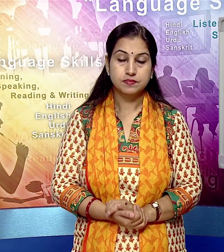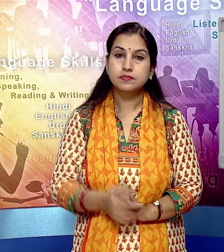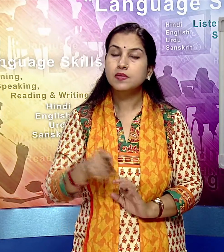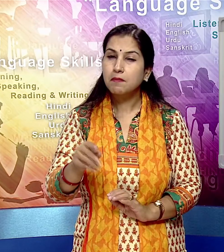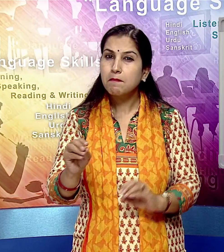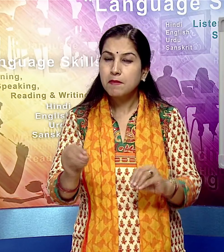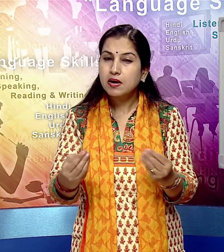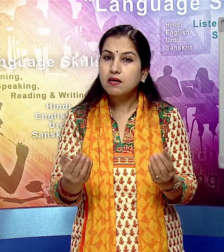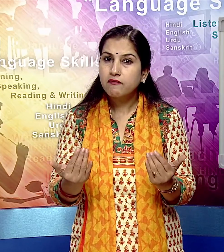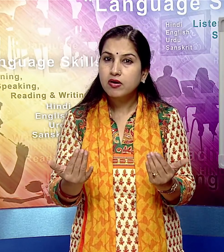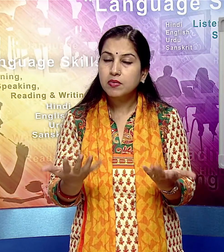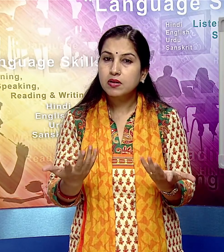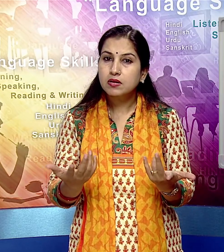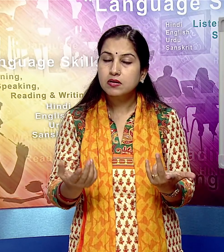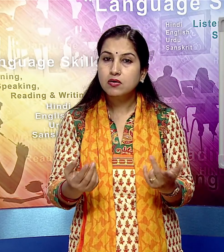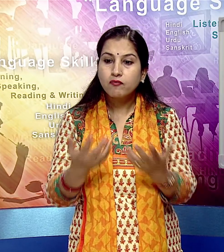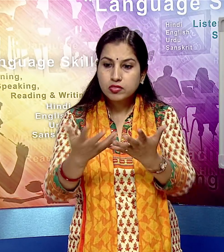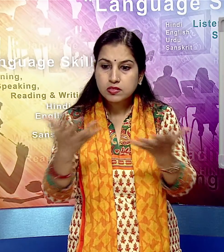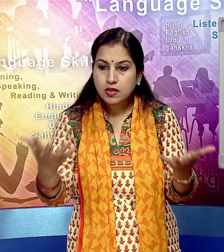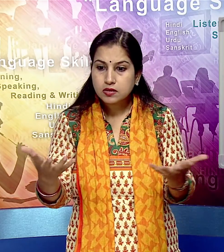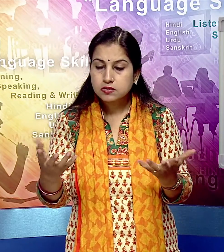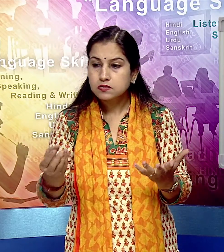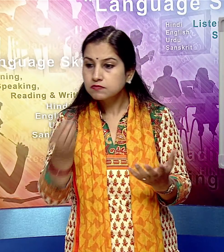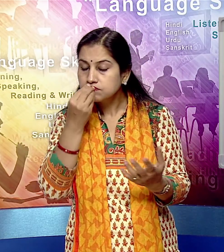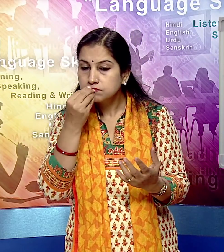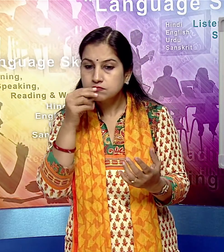ensures better availability of nutrients,